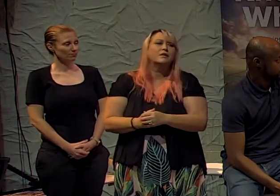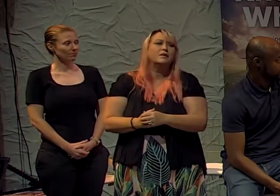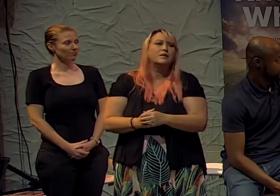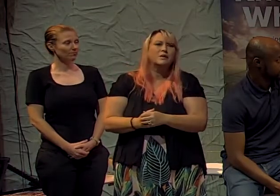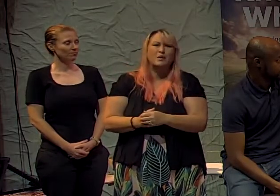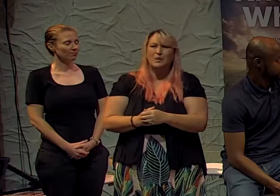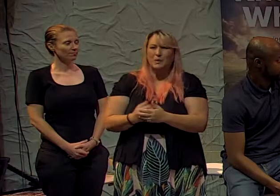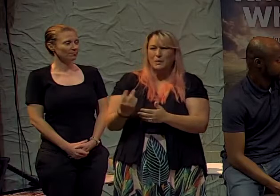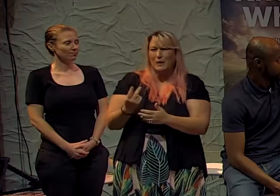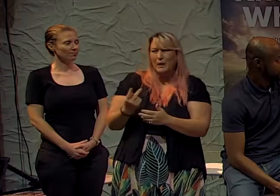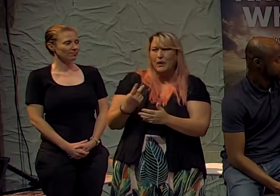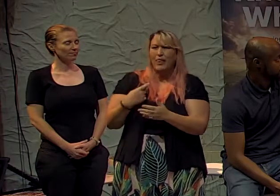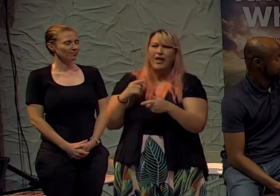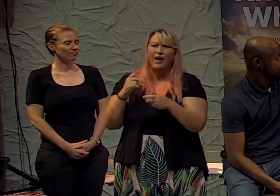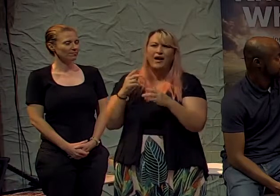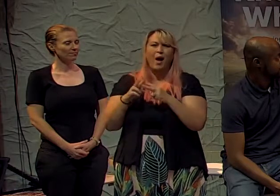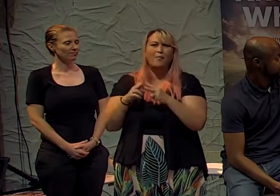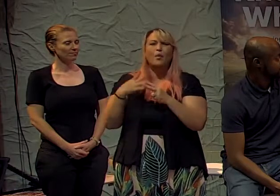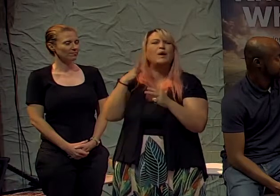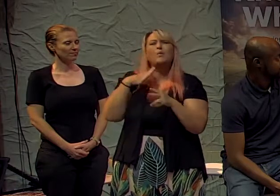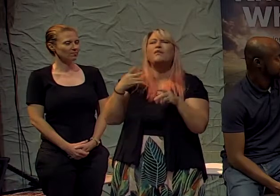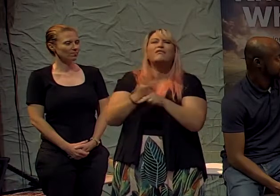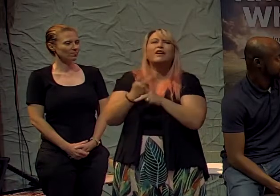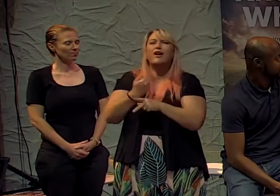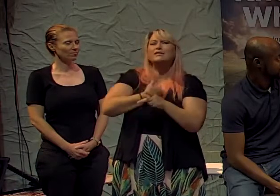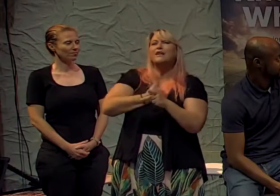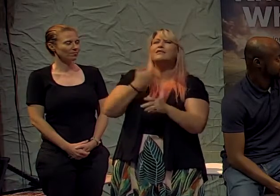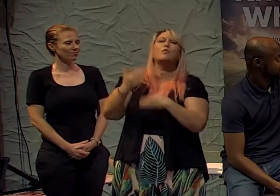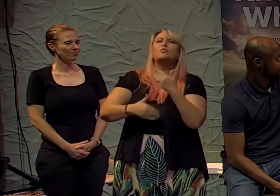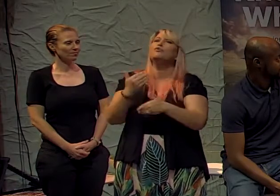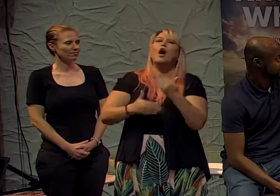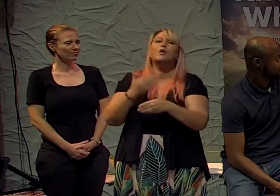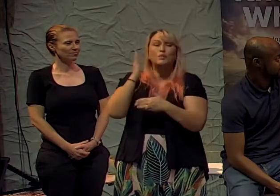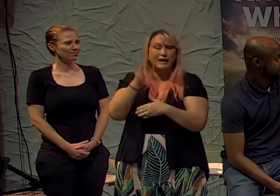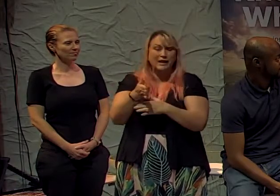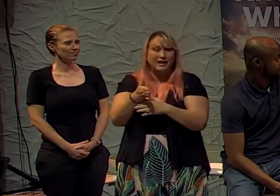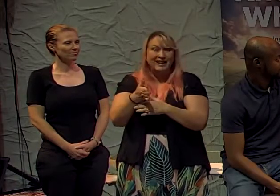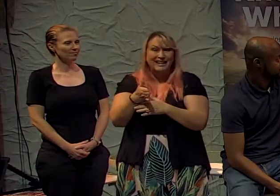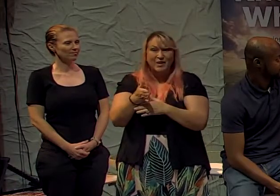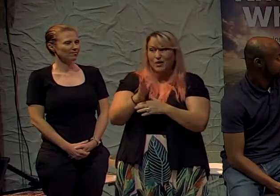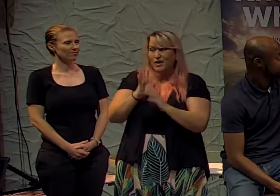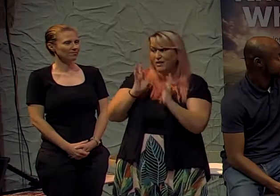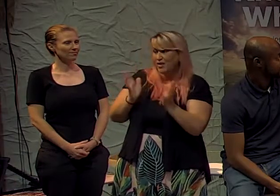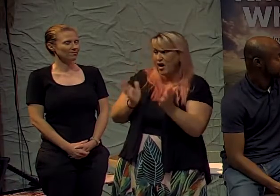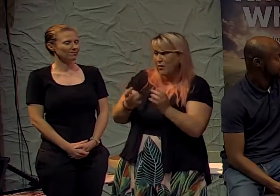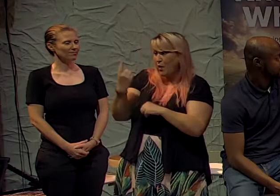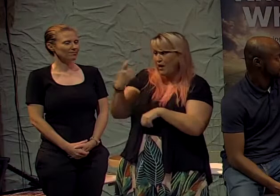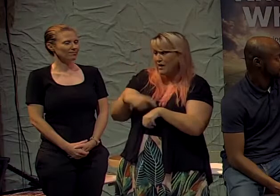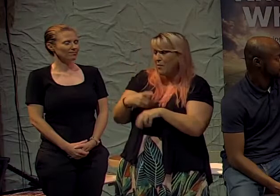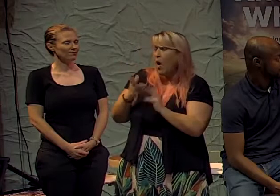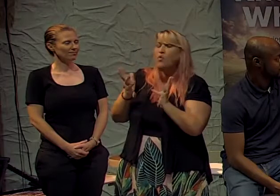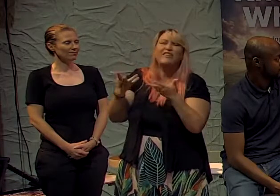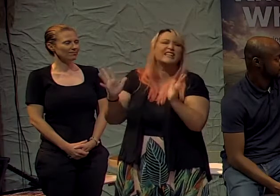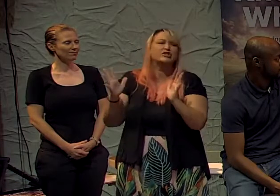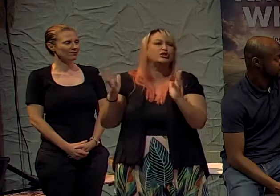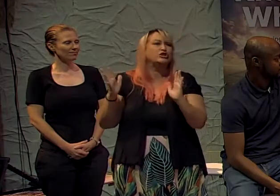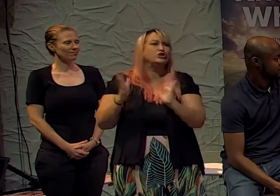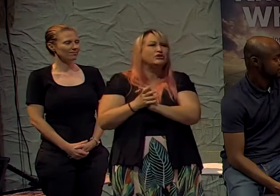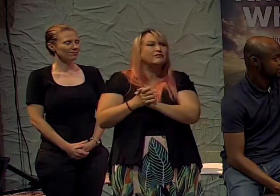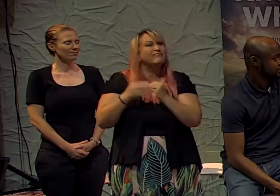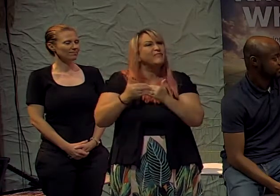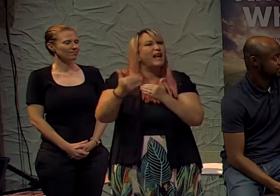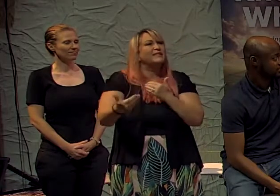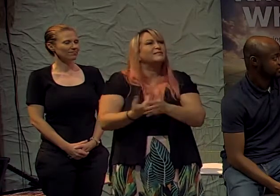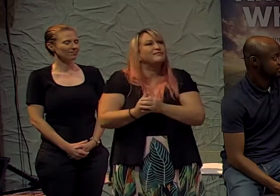were the couple that were like, we'll figure it out ourselves, and then we're gonna move on. Like, we talked about it one time, we're done,